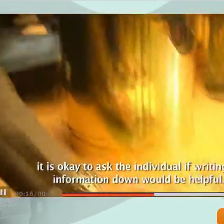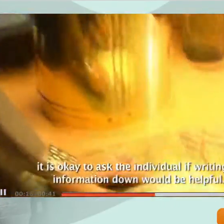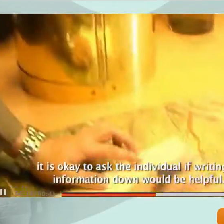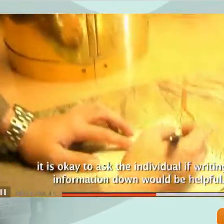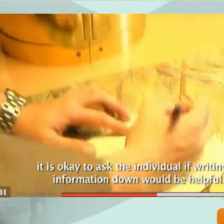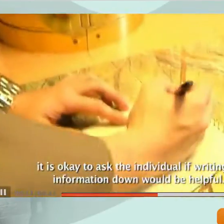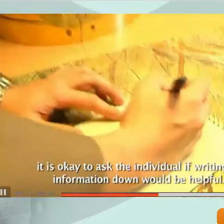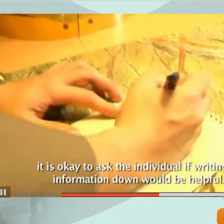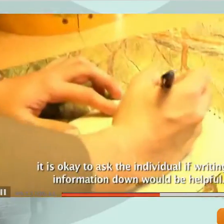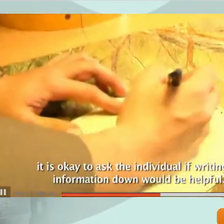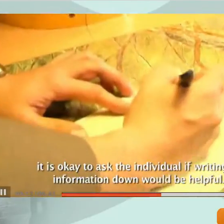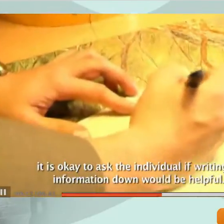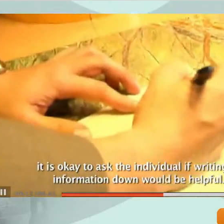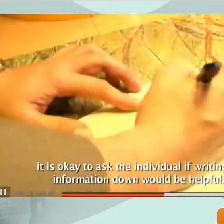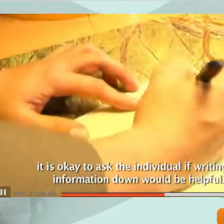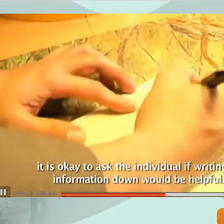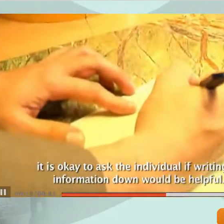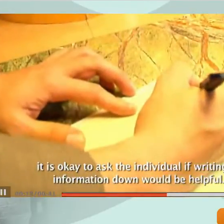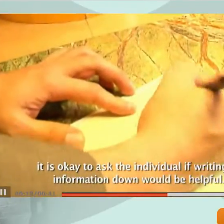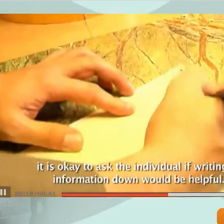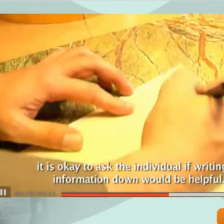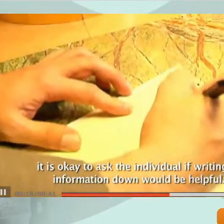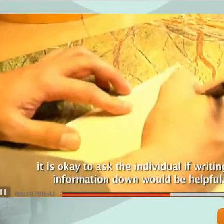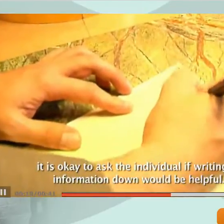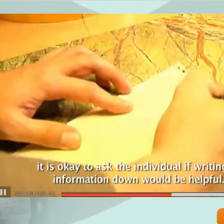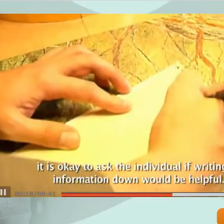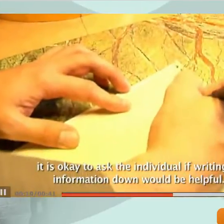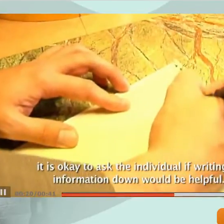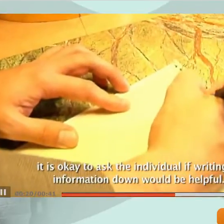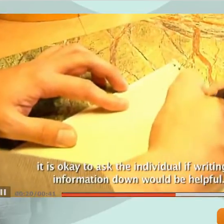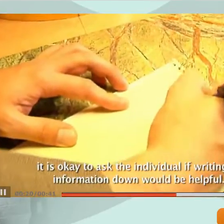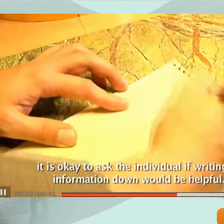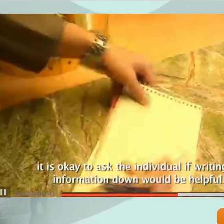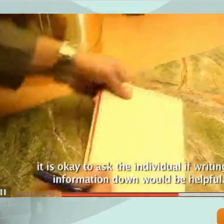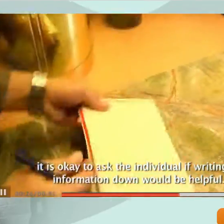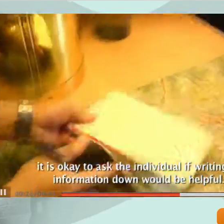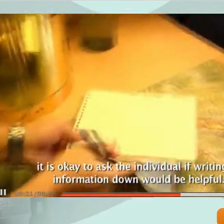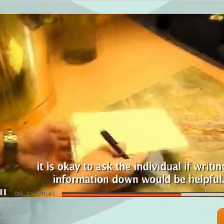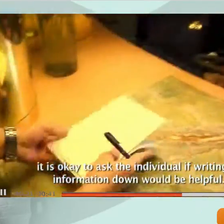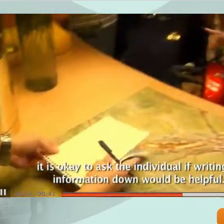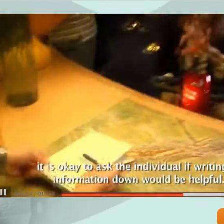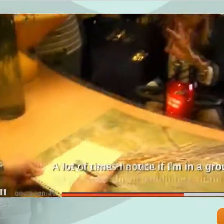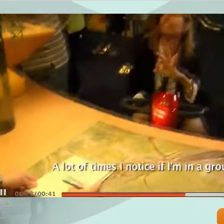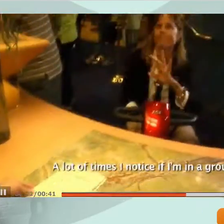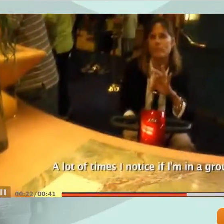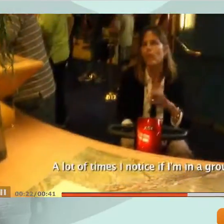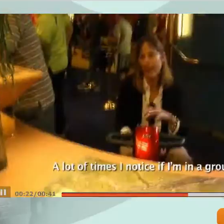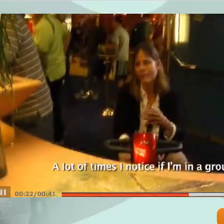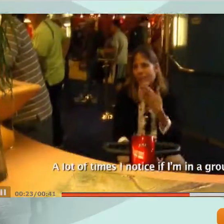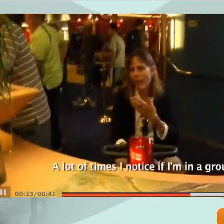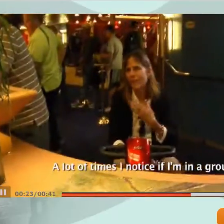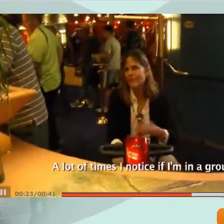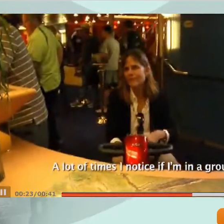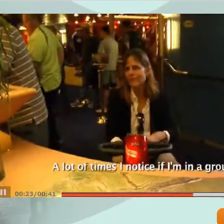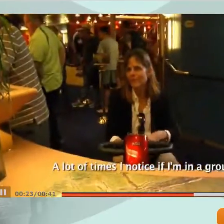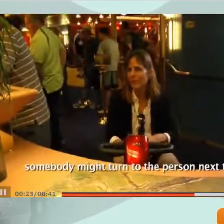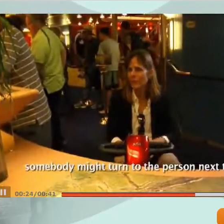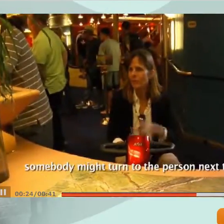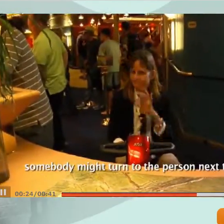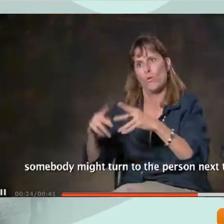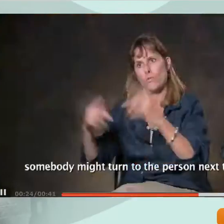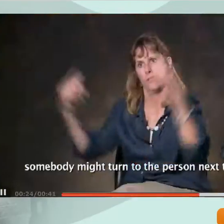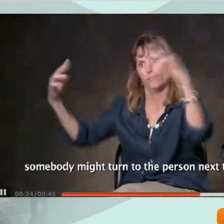communicating, it is okay to ask the individual if writing the information down would be helpful. Well, a lot of times I notice if I'm in a